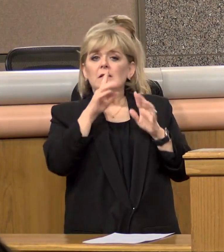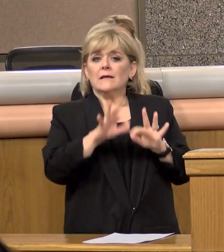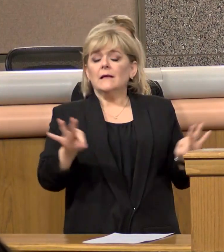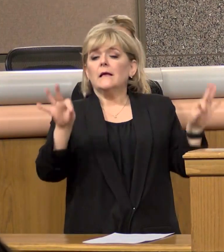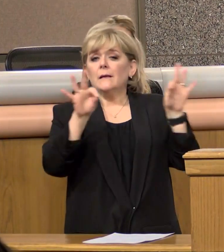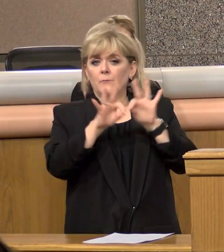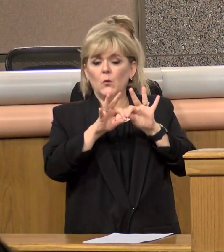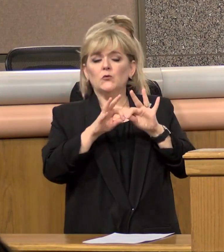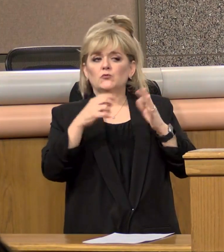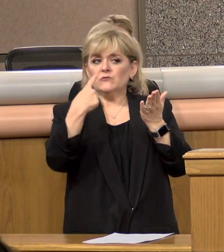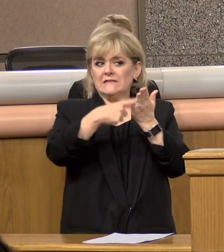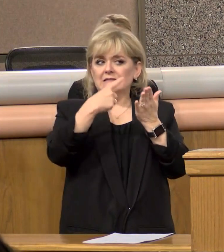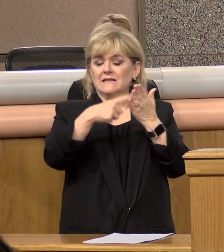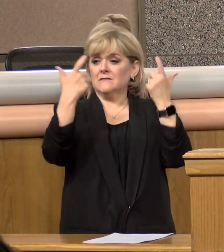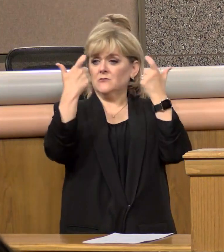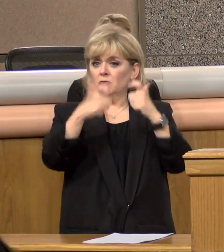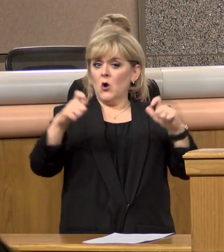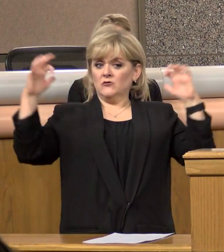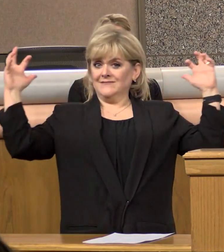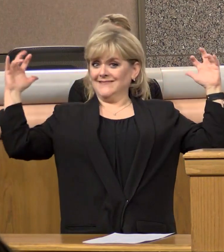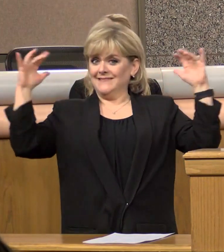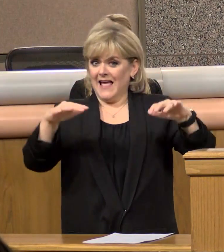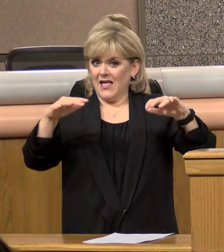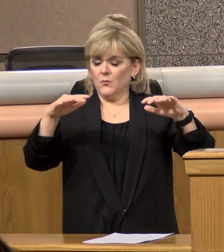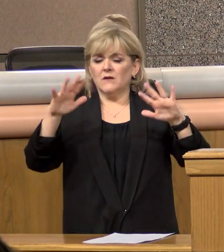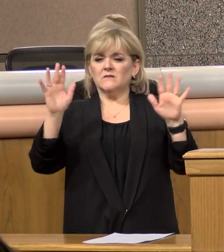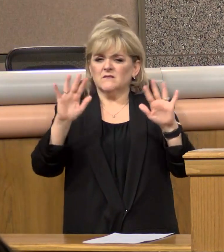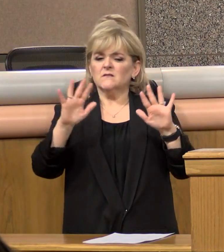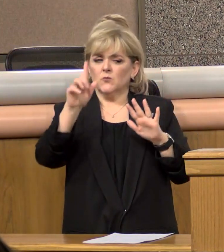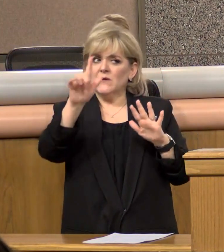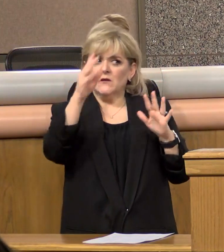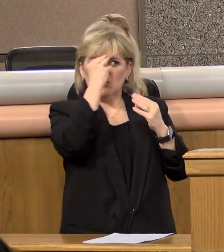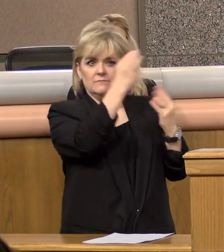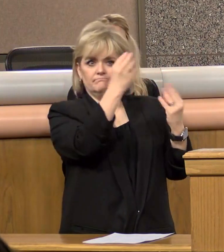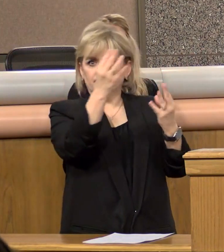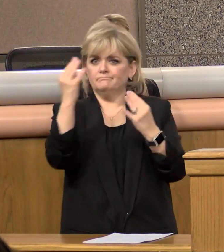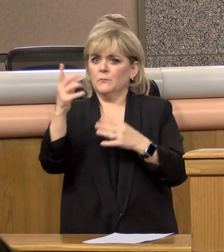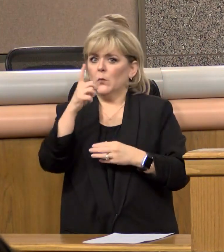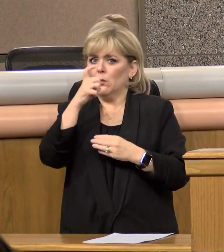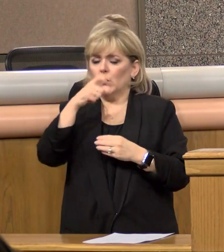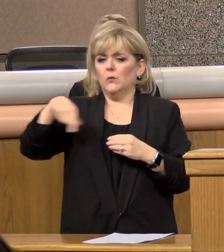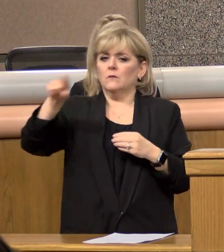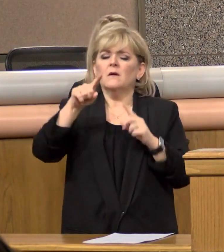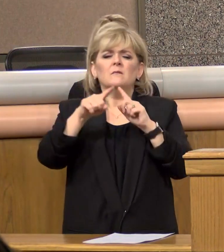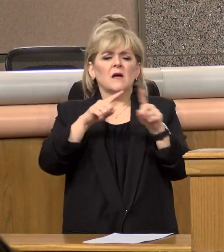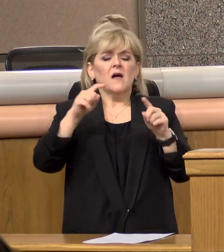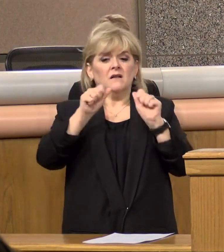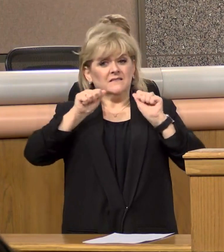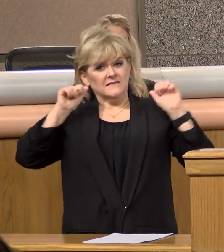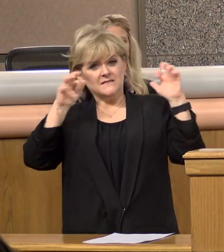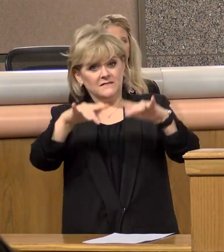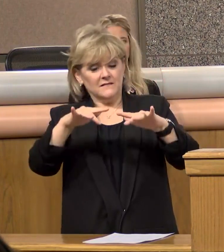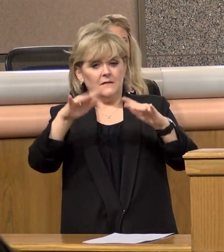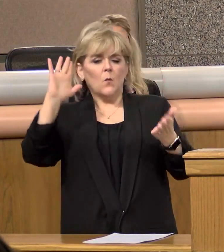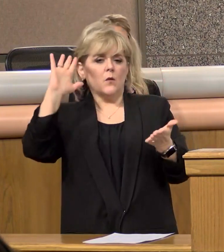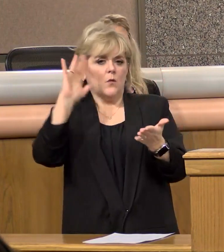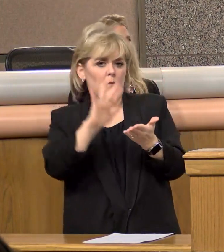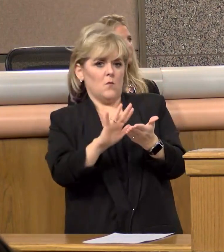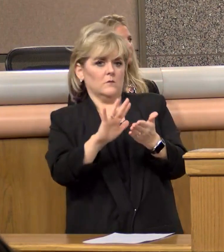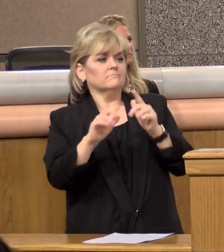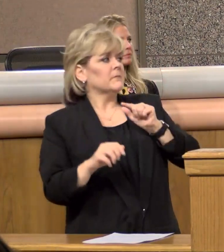those larger gatherings, even though we'll have fewer of them, but making those notifications. And I'll go turn it on to, over to Dr. Cook.